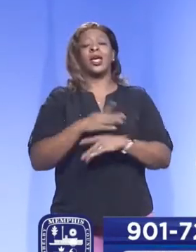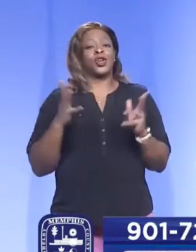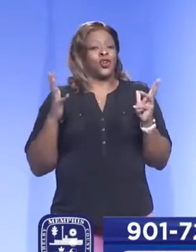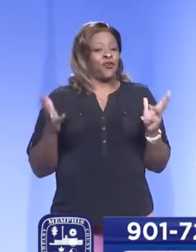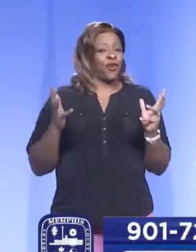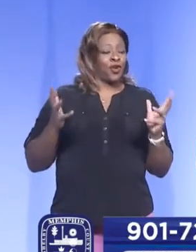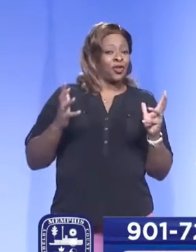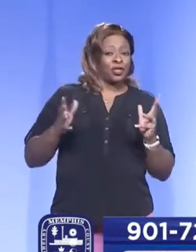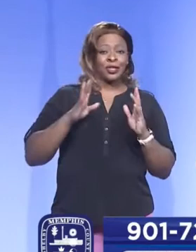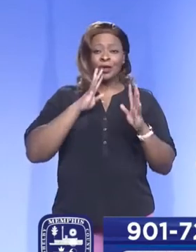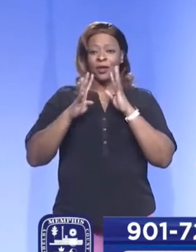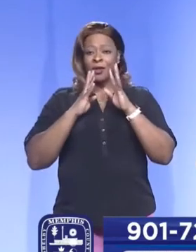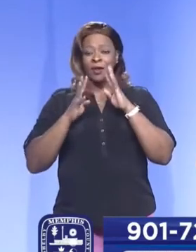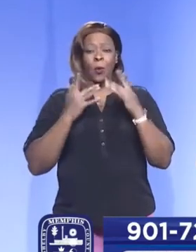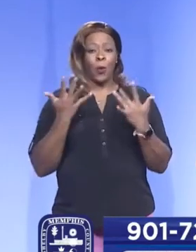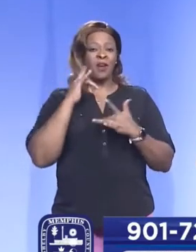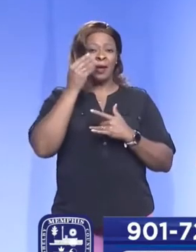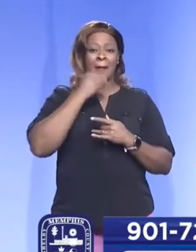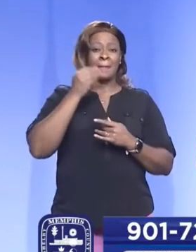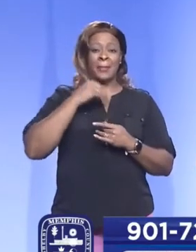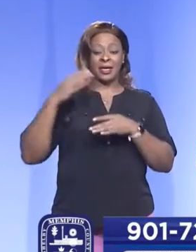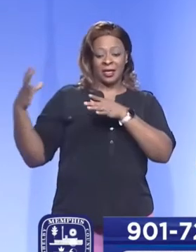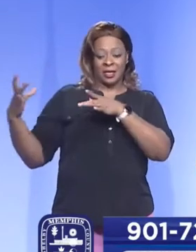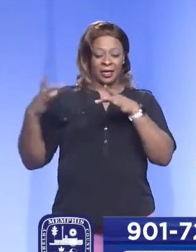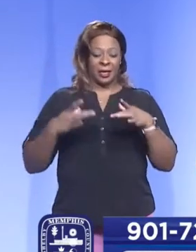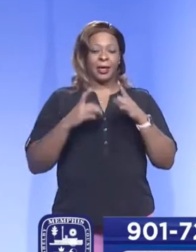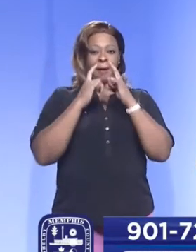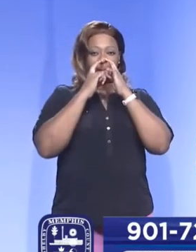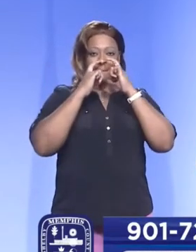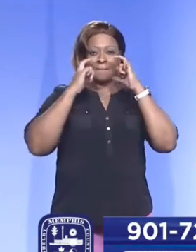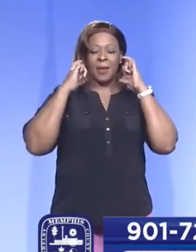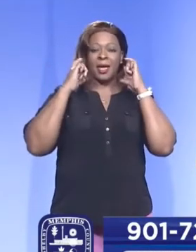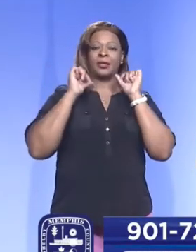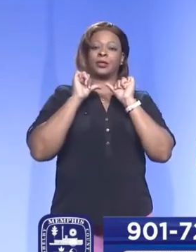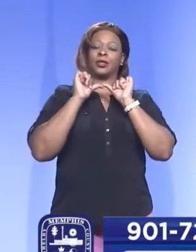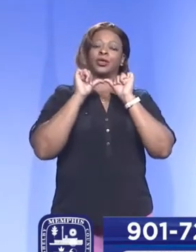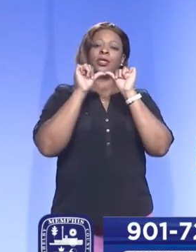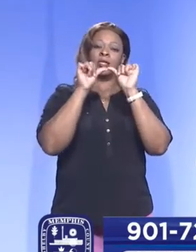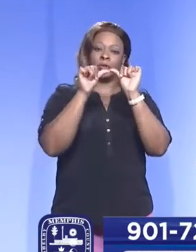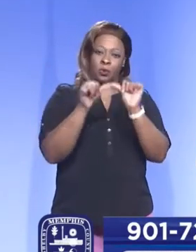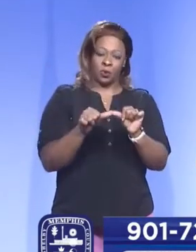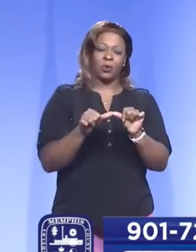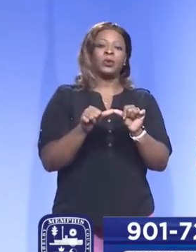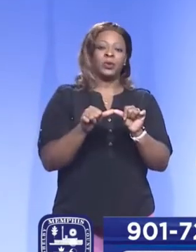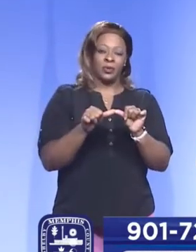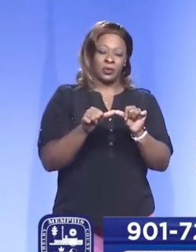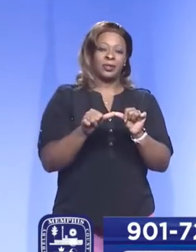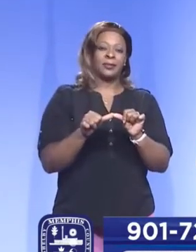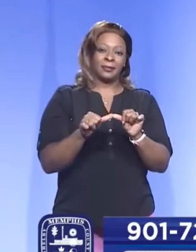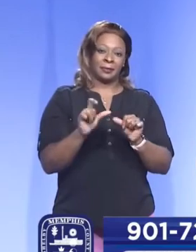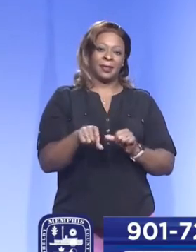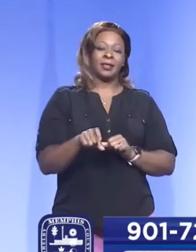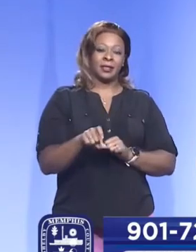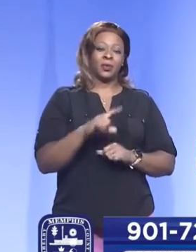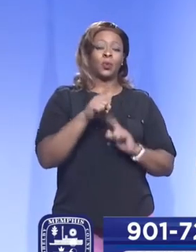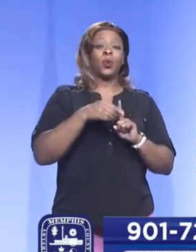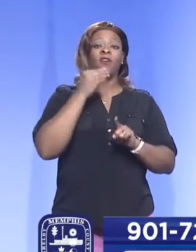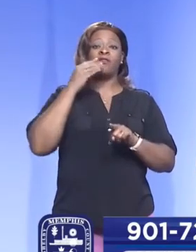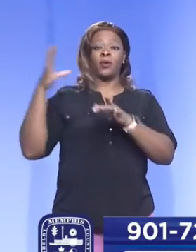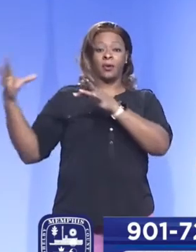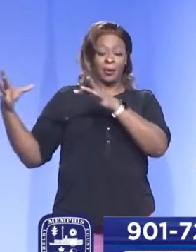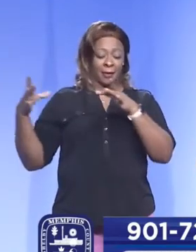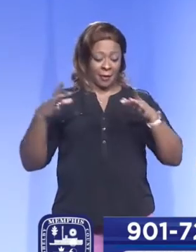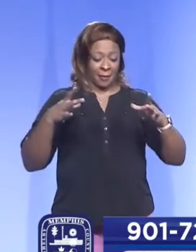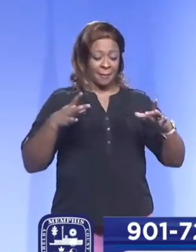conversing, waiting for your meal, you should have on your facial covering or your mask. Once your food comes to